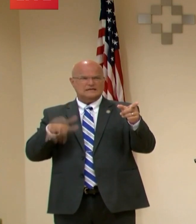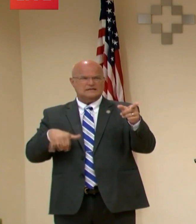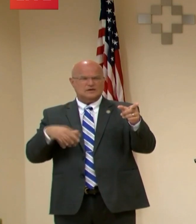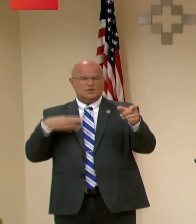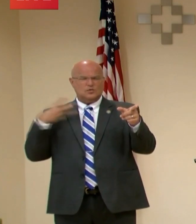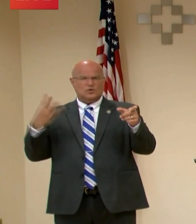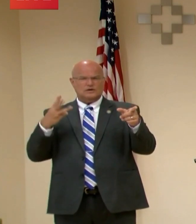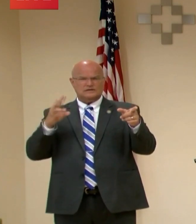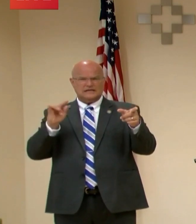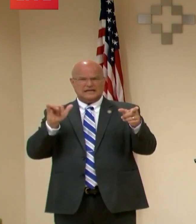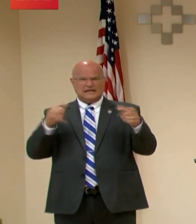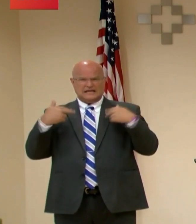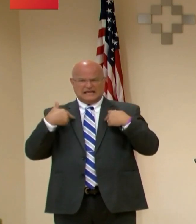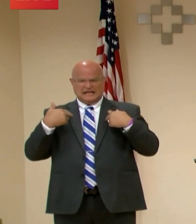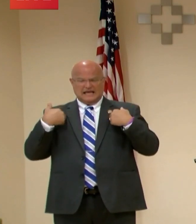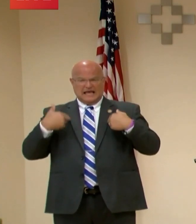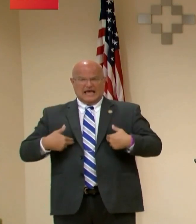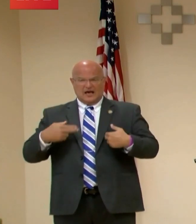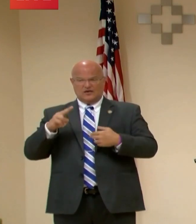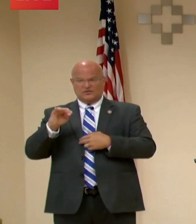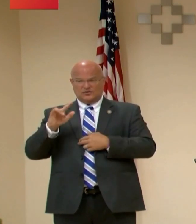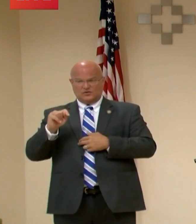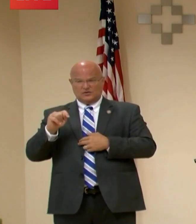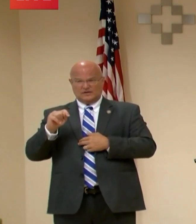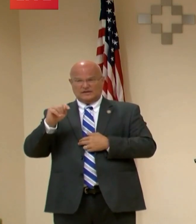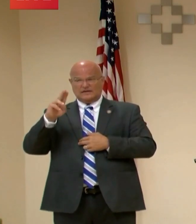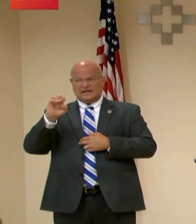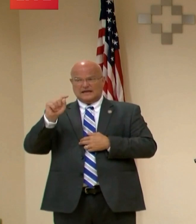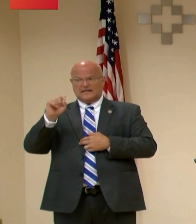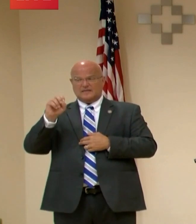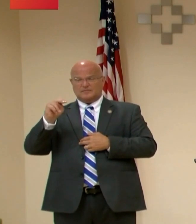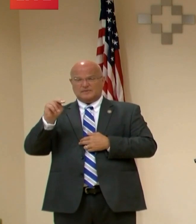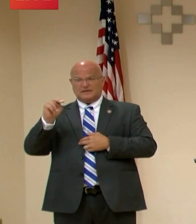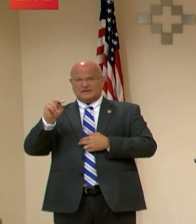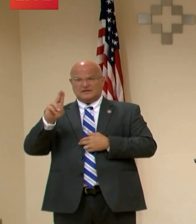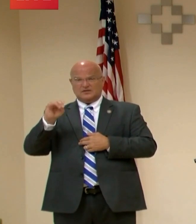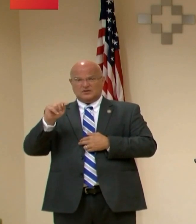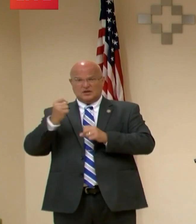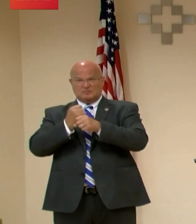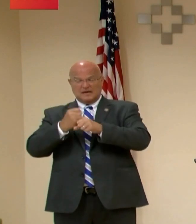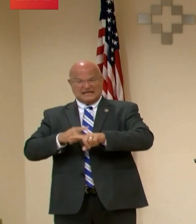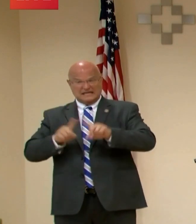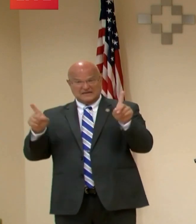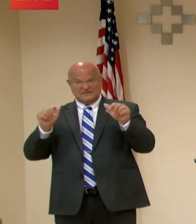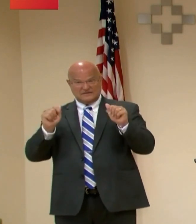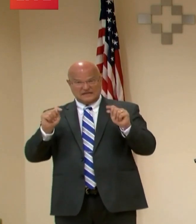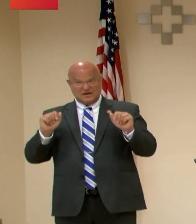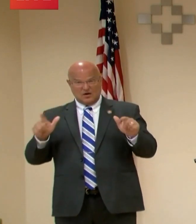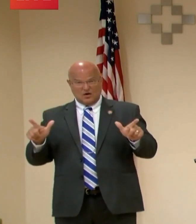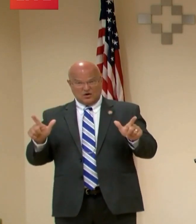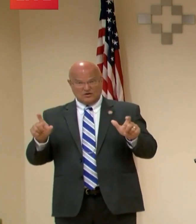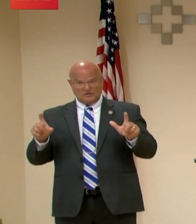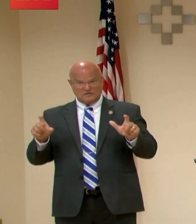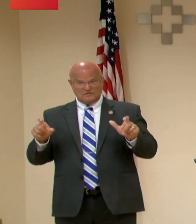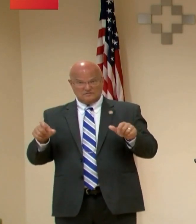the Washington County Health Unit and the Benton County Health Unit having longer hours, has that made a difference at all?